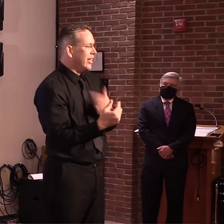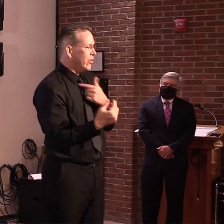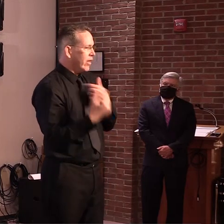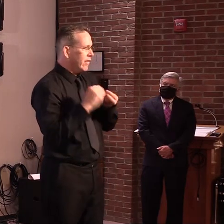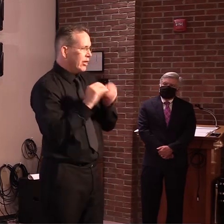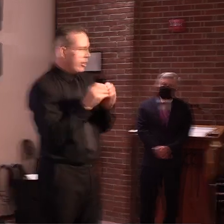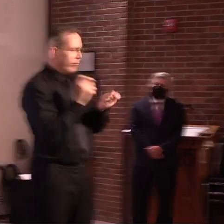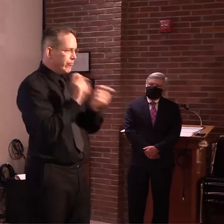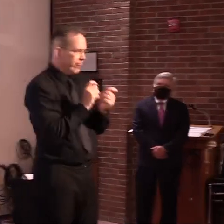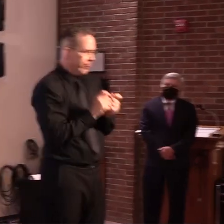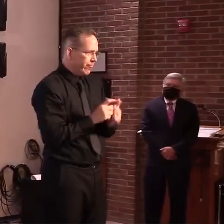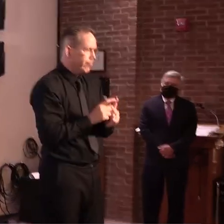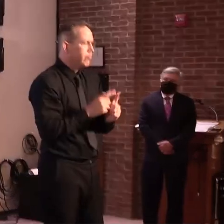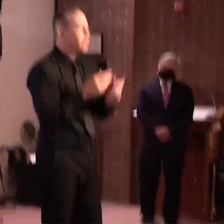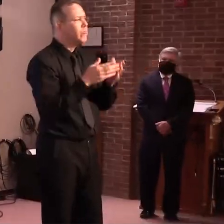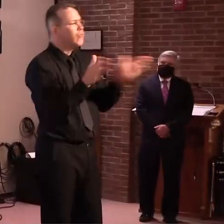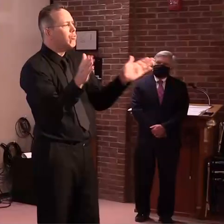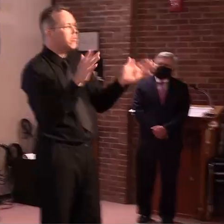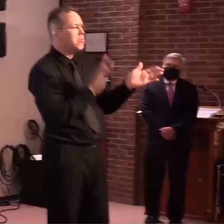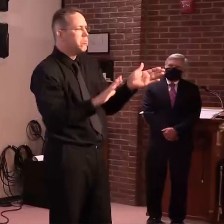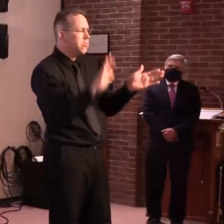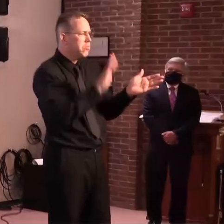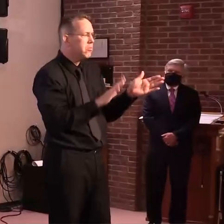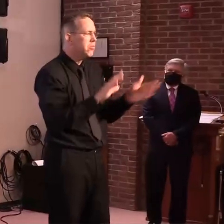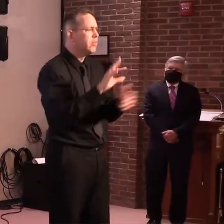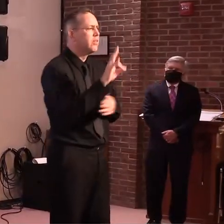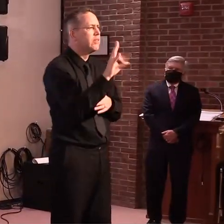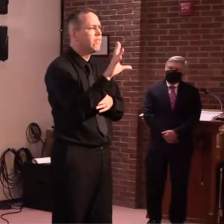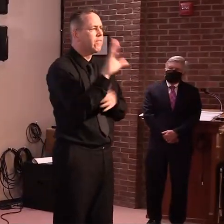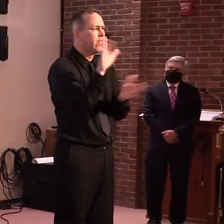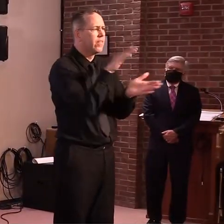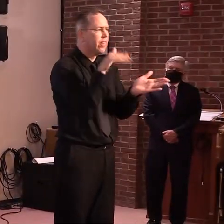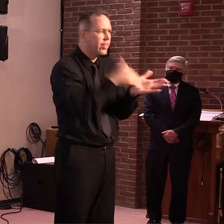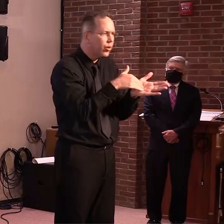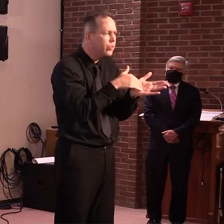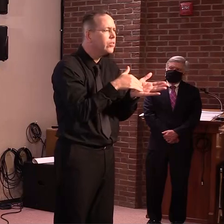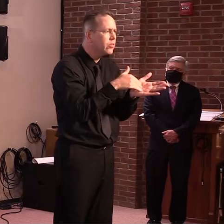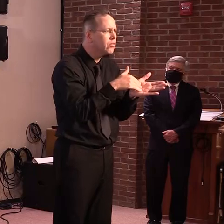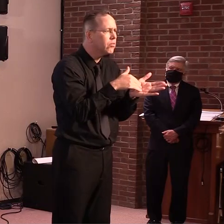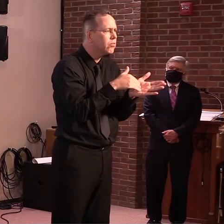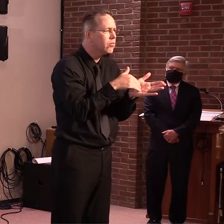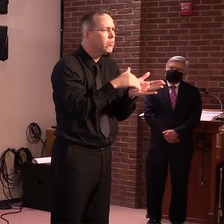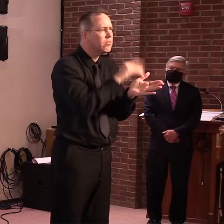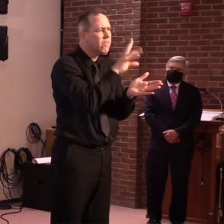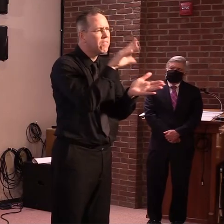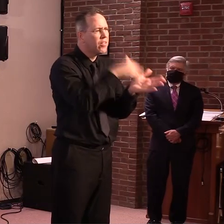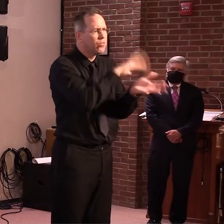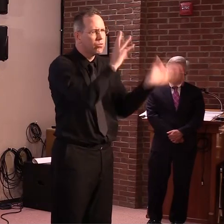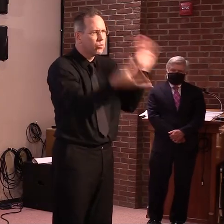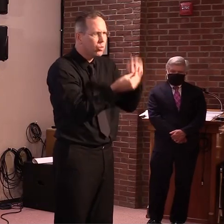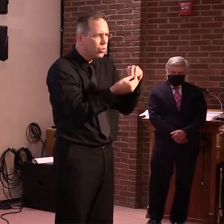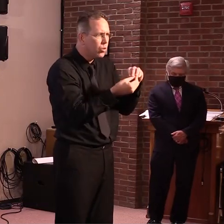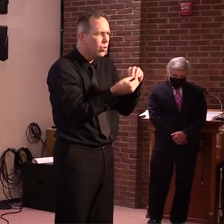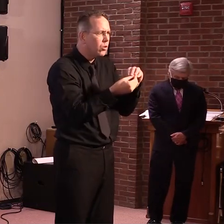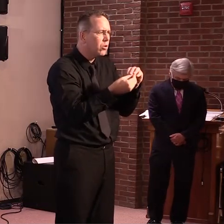in Vermont, and that's distributed pretty equally among the grade levels, so somewhere in the ballpark of 7,000 or so, I would say.